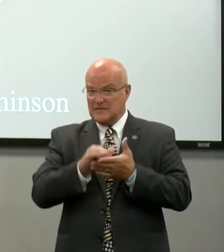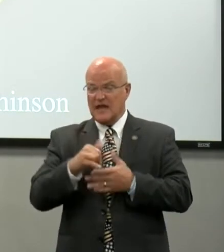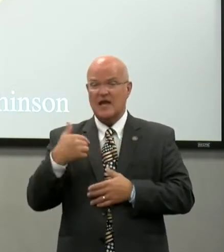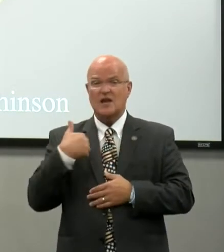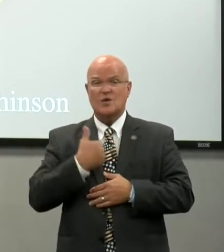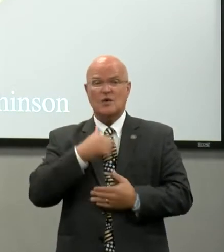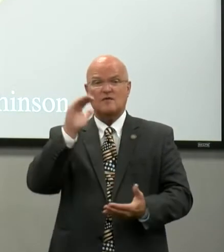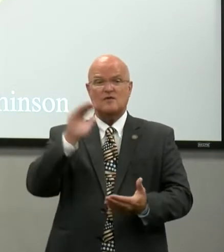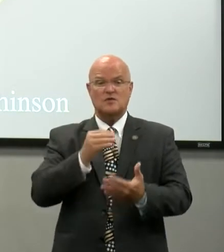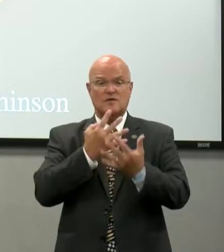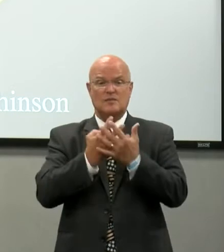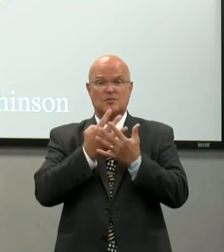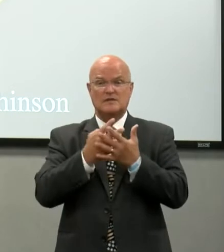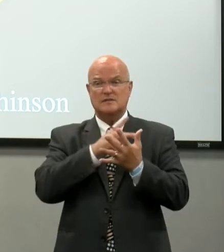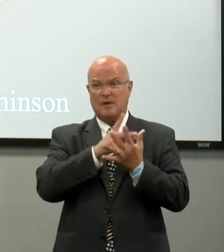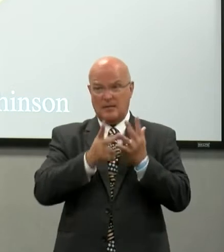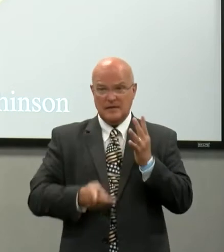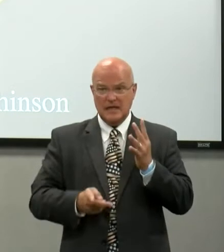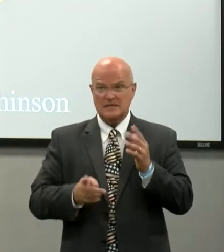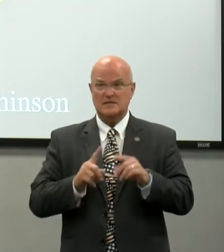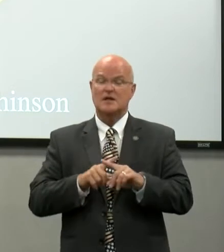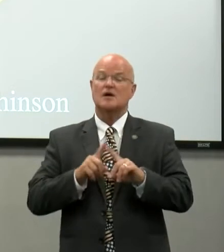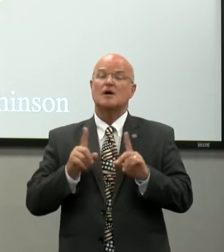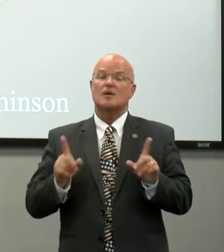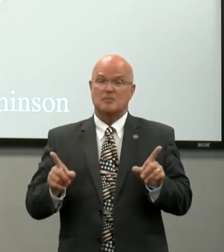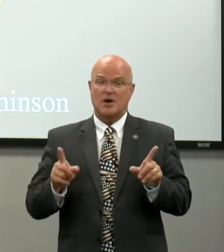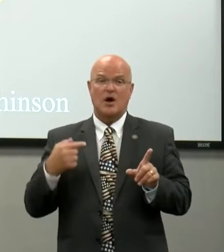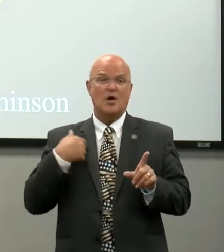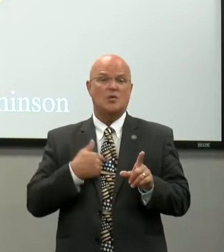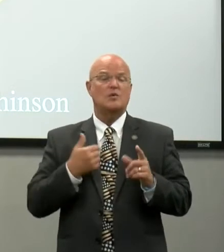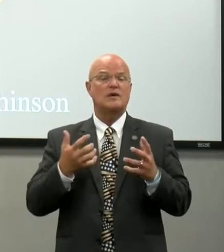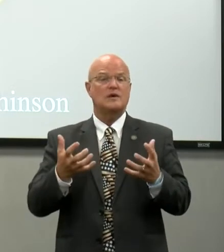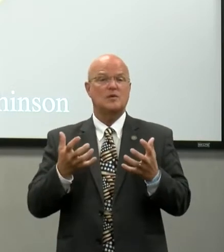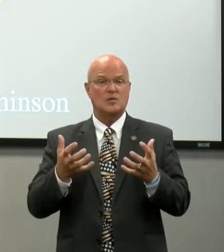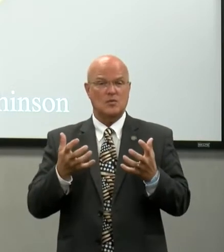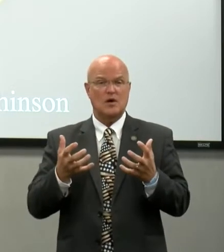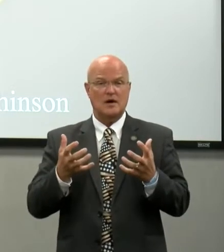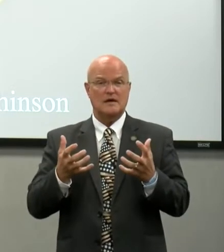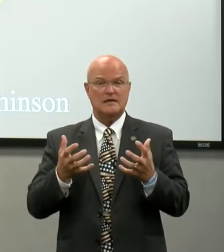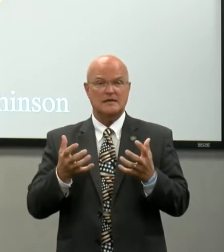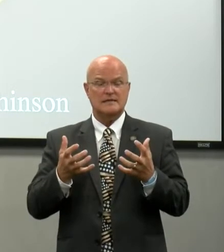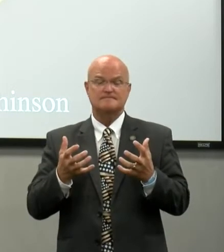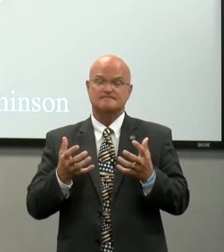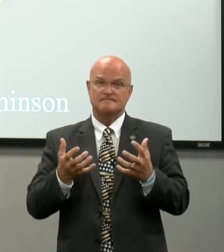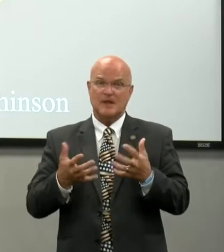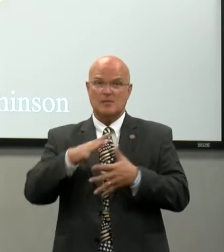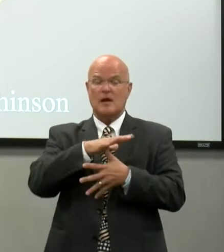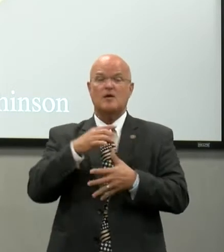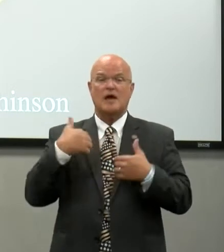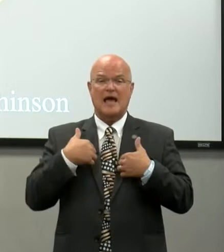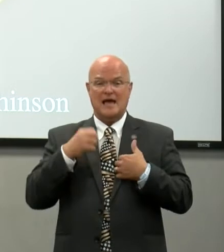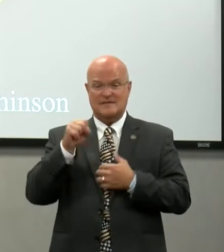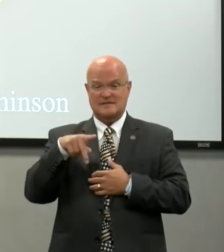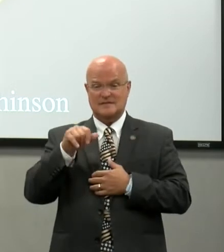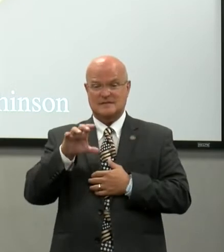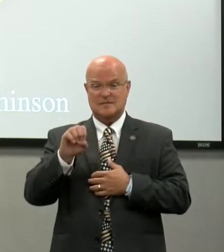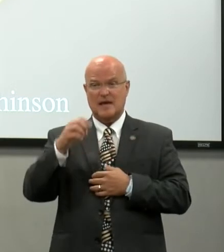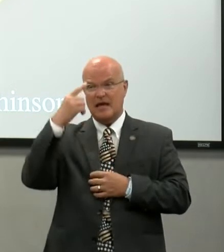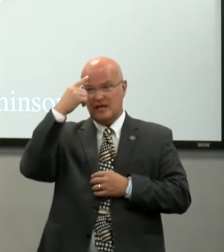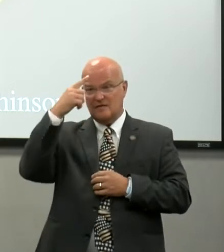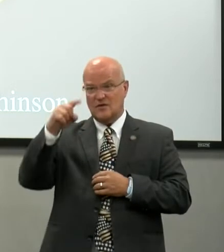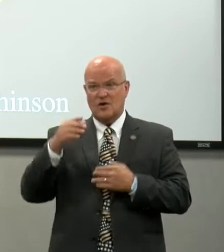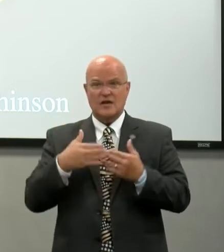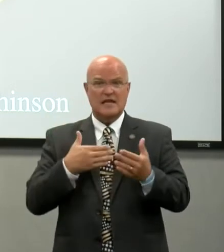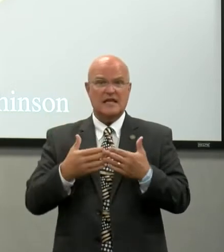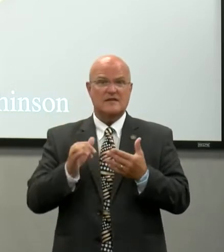we've reduced the prison population, but we do want to, and primarily so we have space for